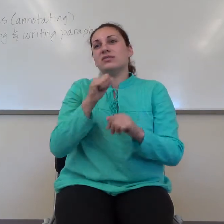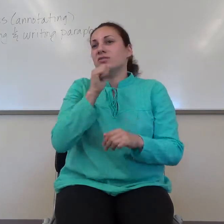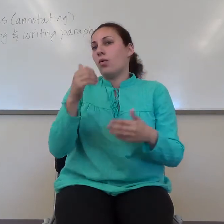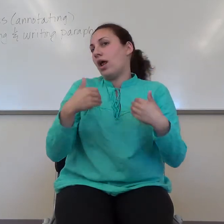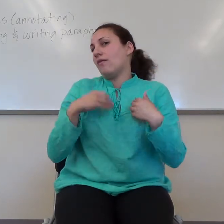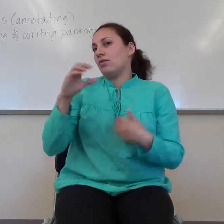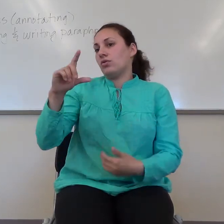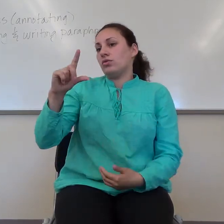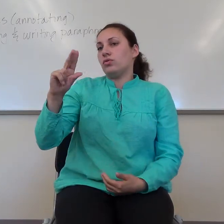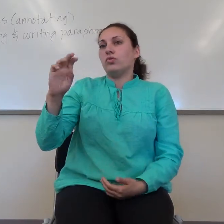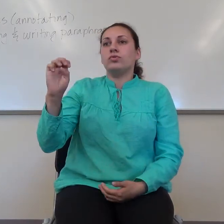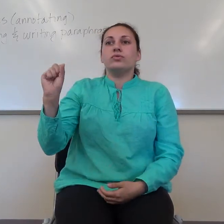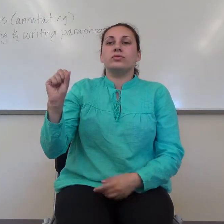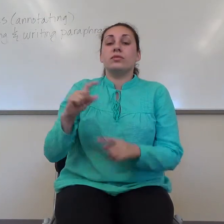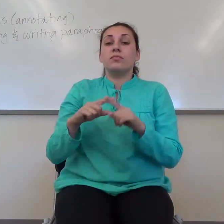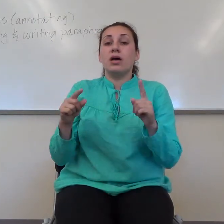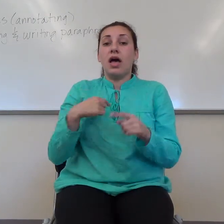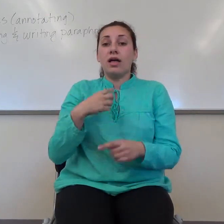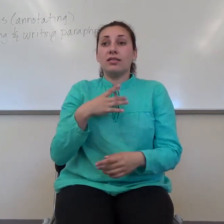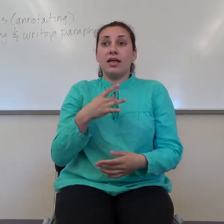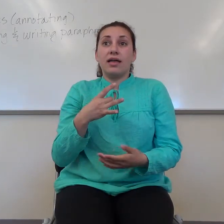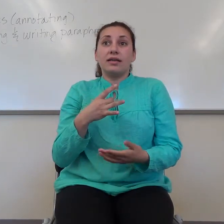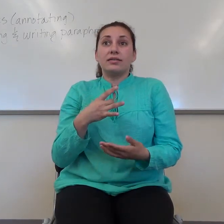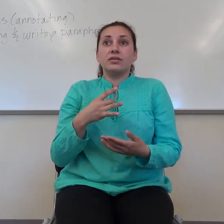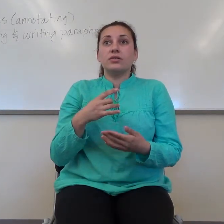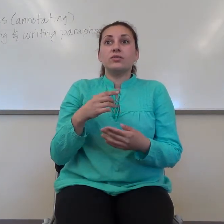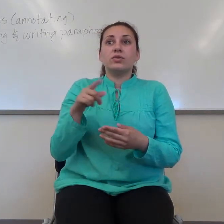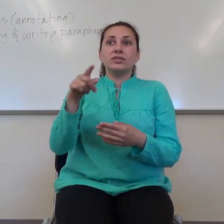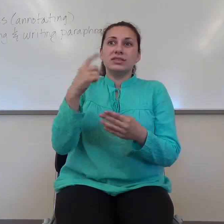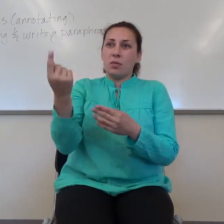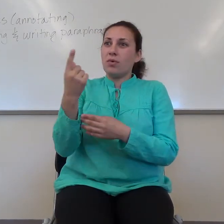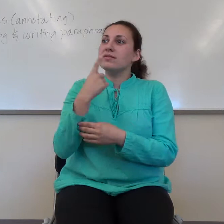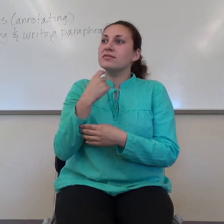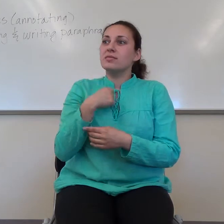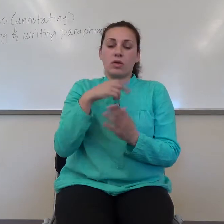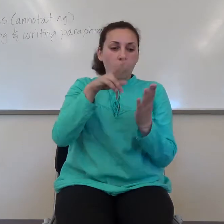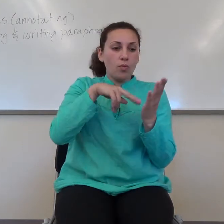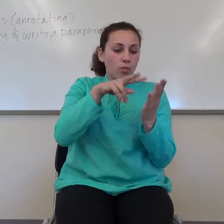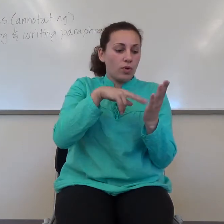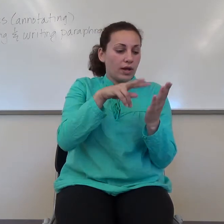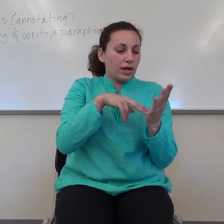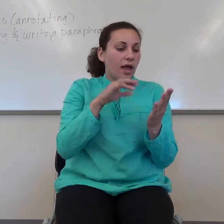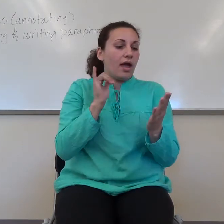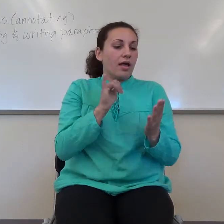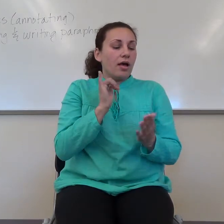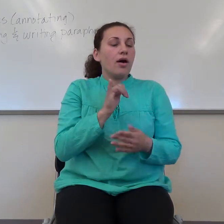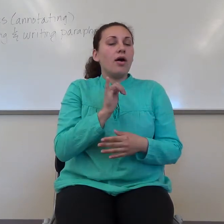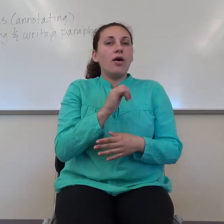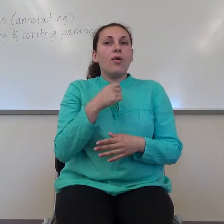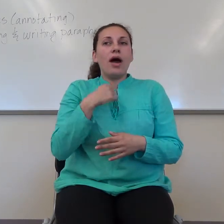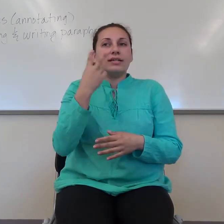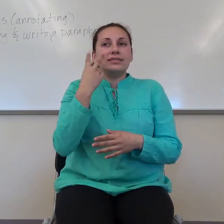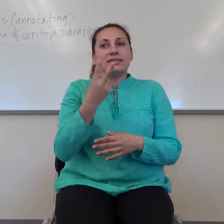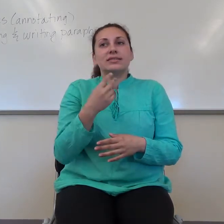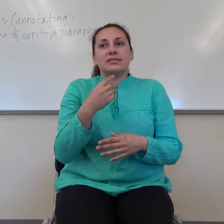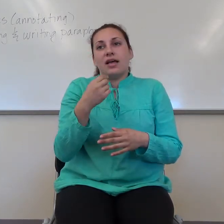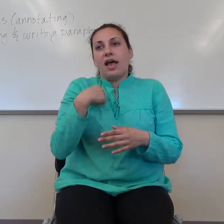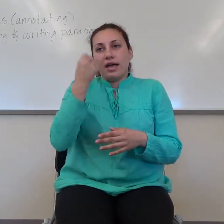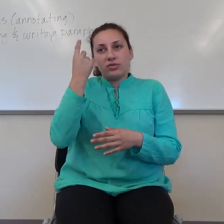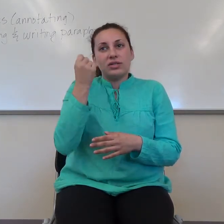it when someone goes back in and they've marked one here, and then they go back and say, oh yeah, now wait a minute, and go back up